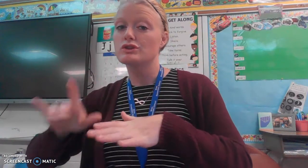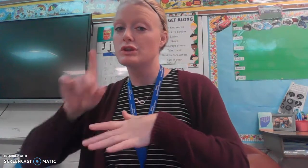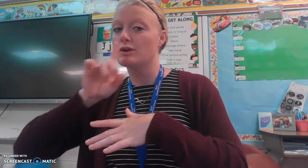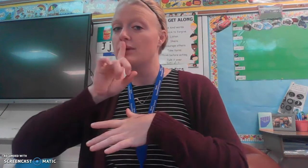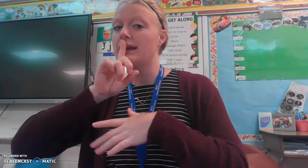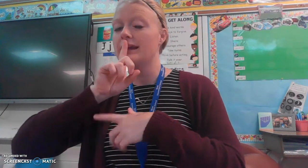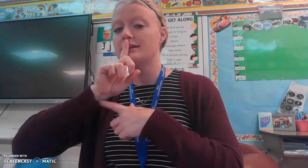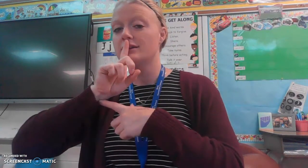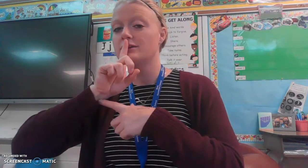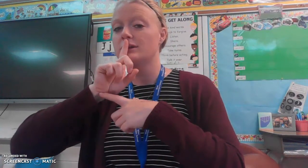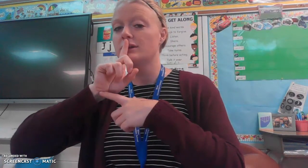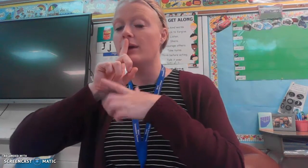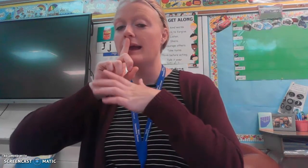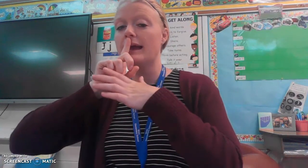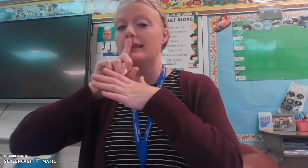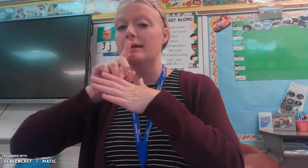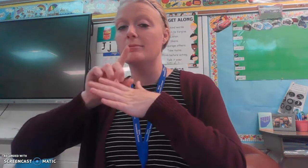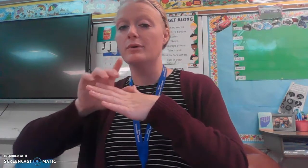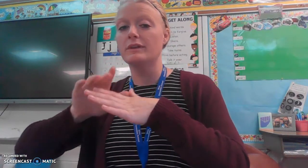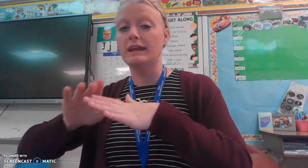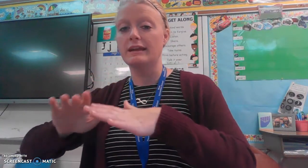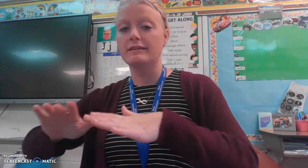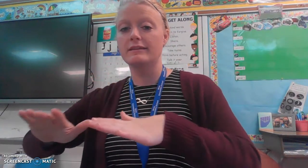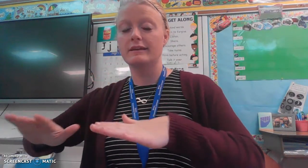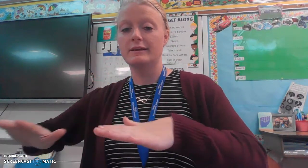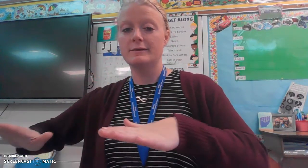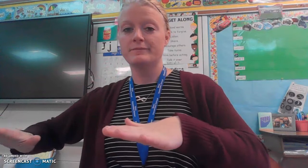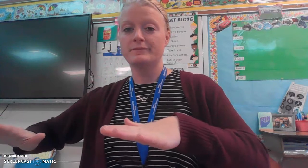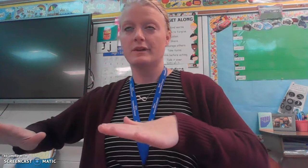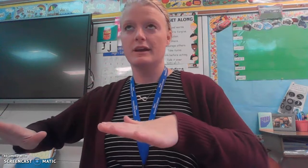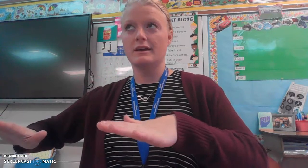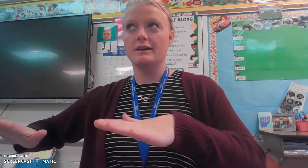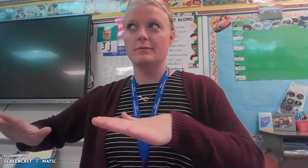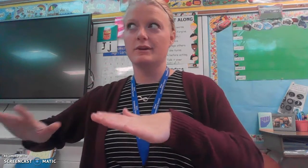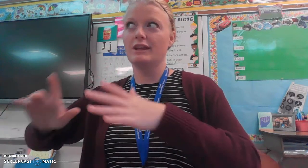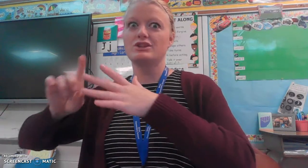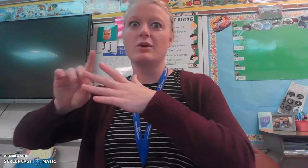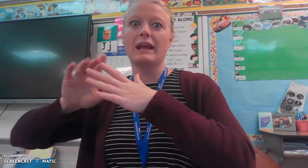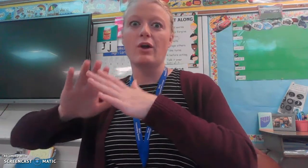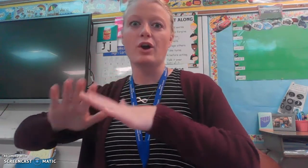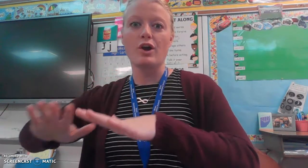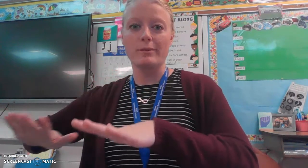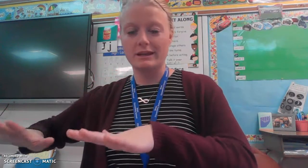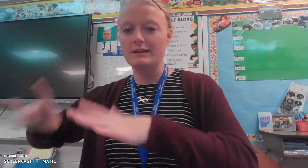So your right hand starts with the quiet and then both hands are like showing how calm it